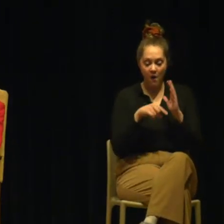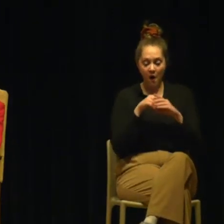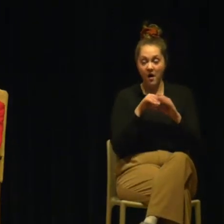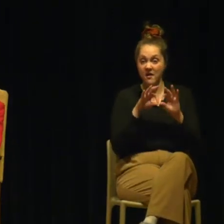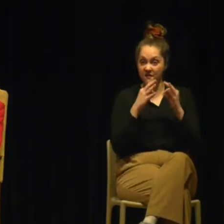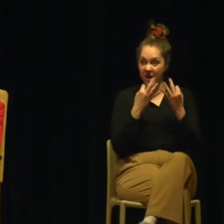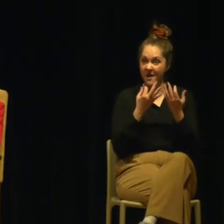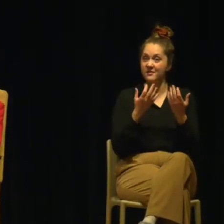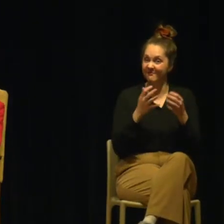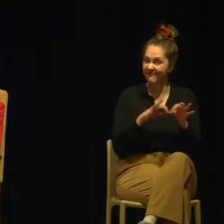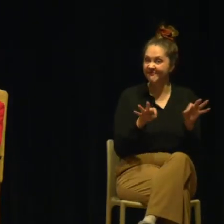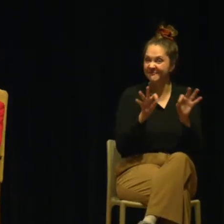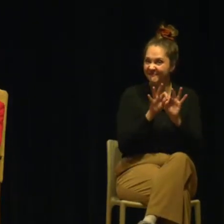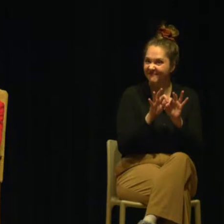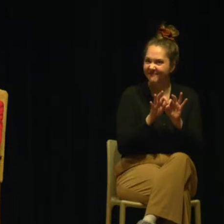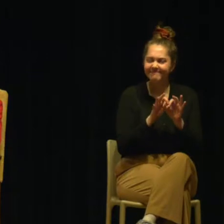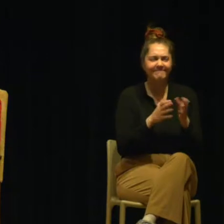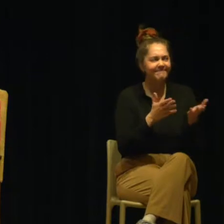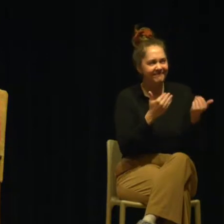is a big deal.